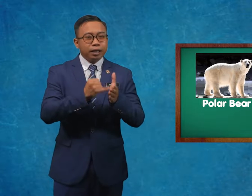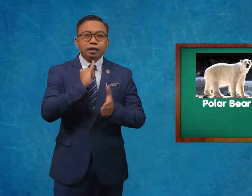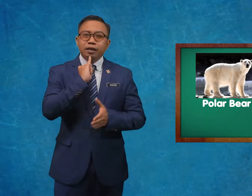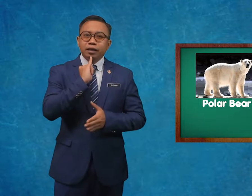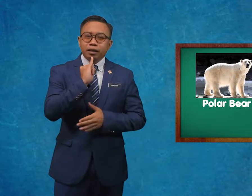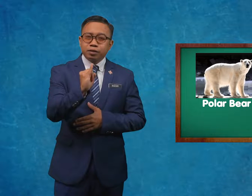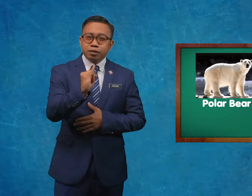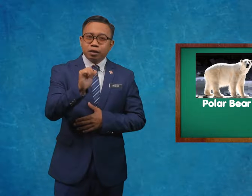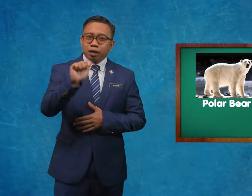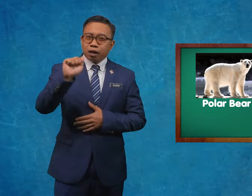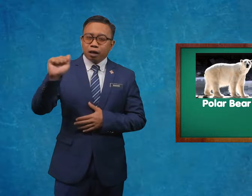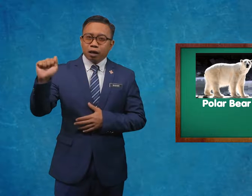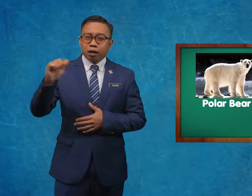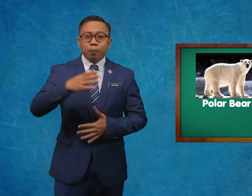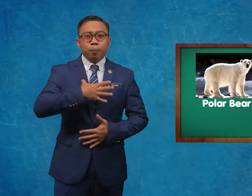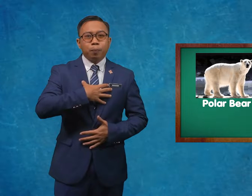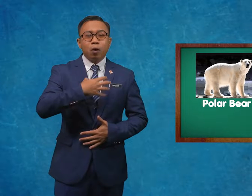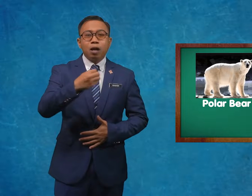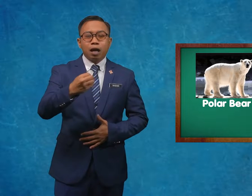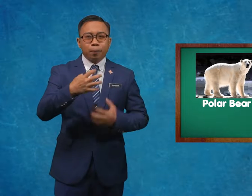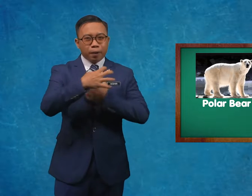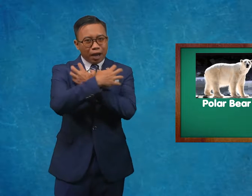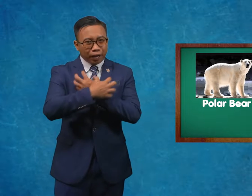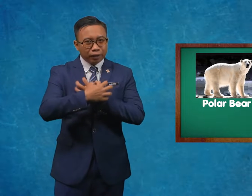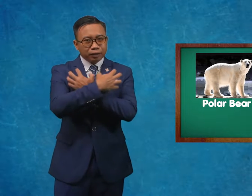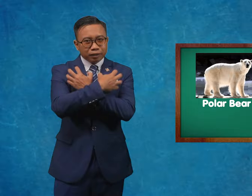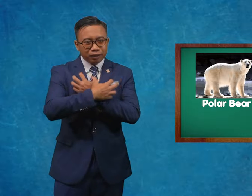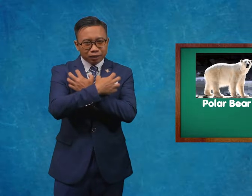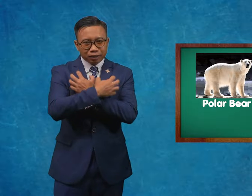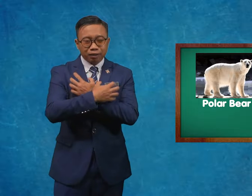It is a polar bear.